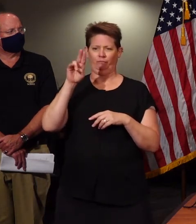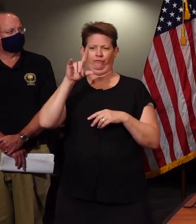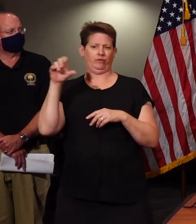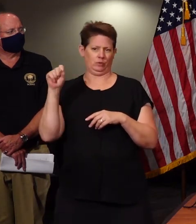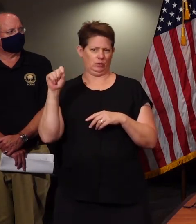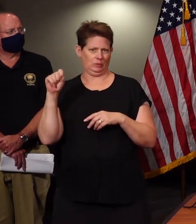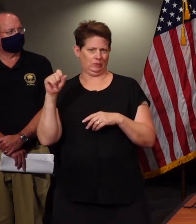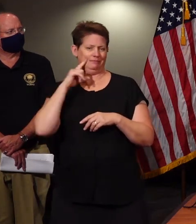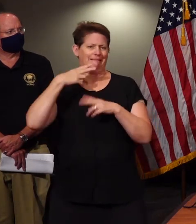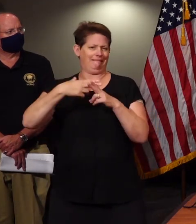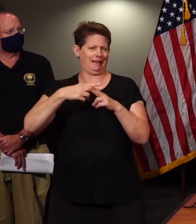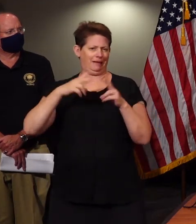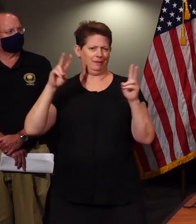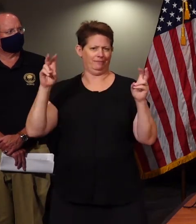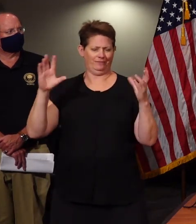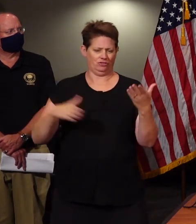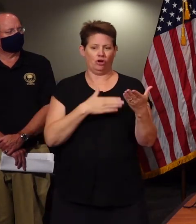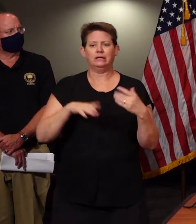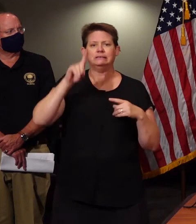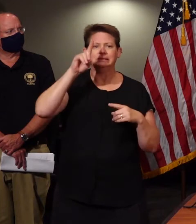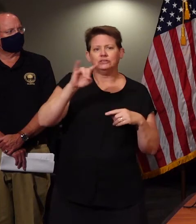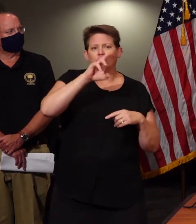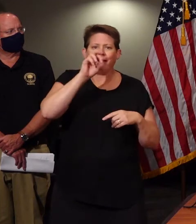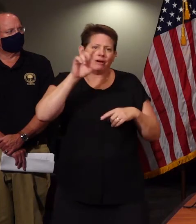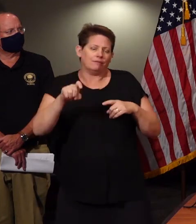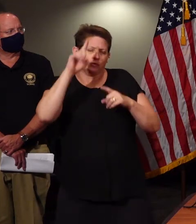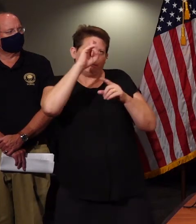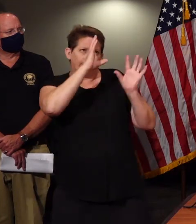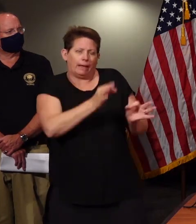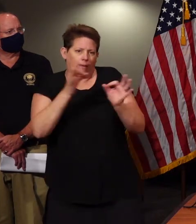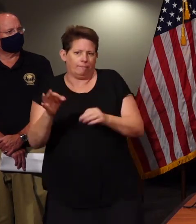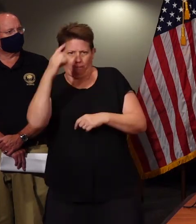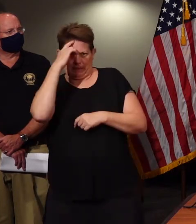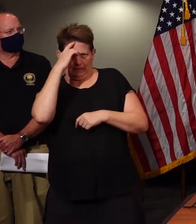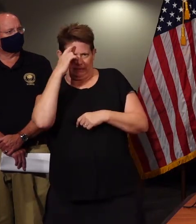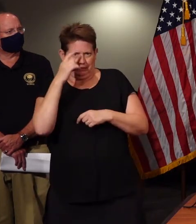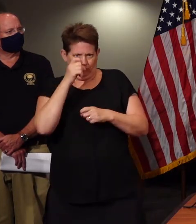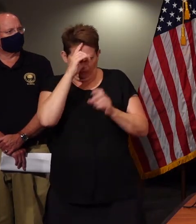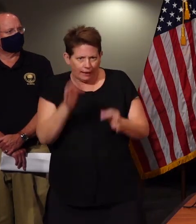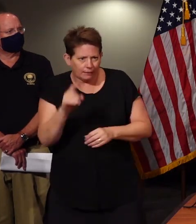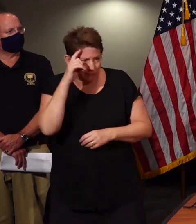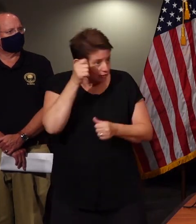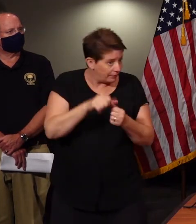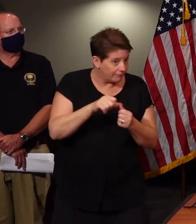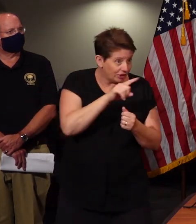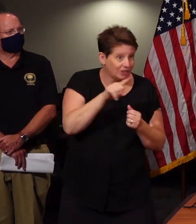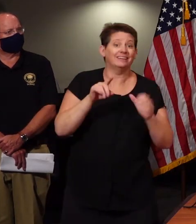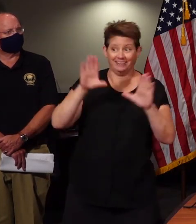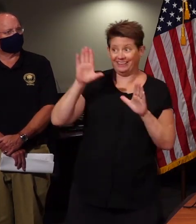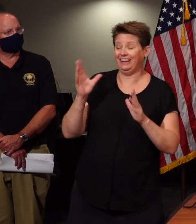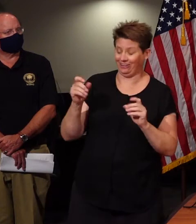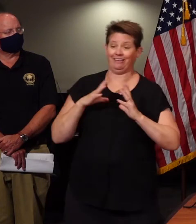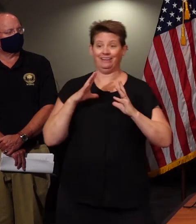the song was, Did You Ever Have to Make Up Your Mind? Did you ever have to make up, did anybody remember that song? Okay, there you go.